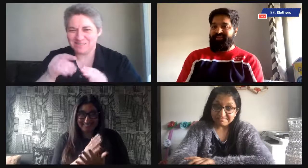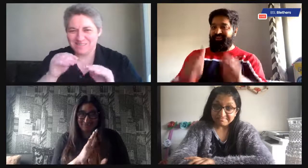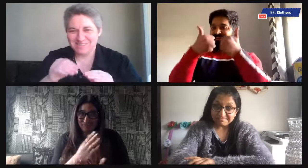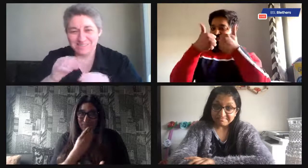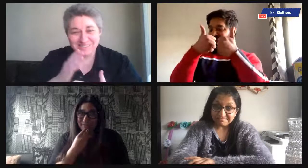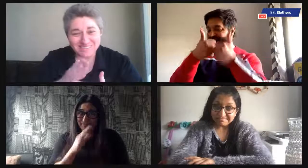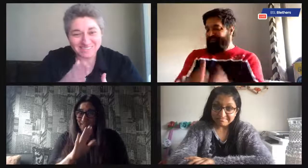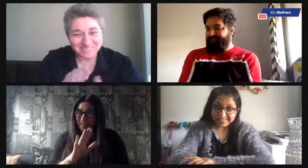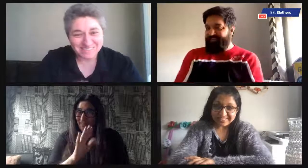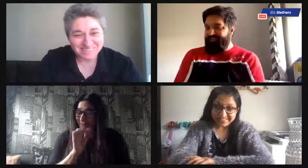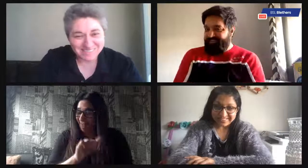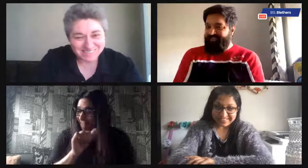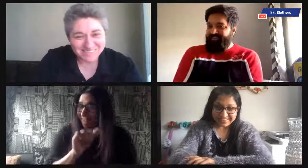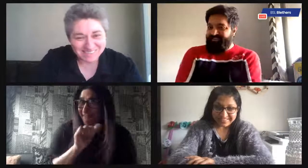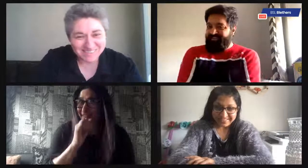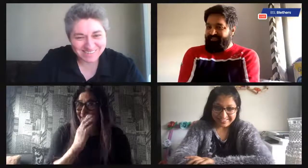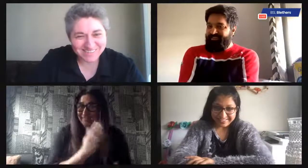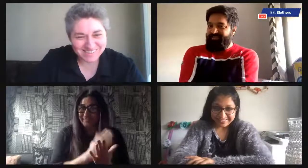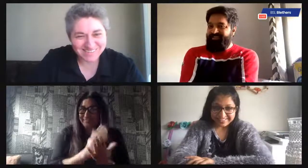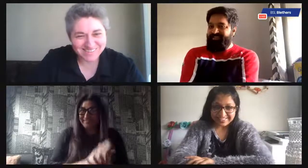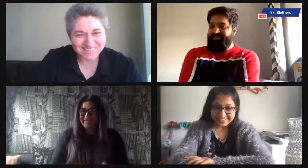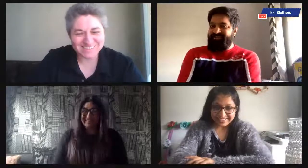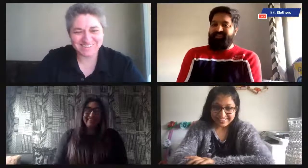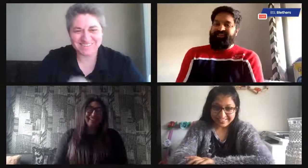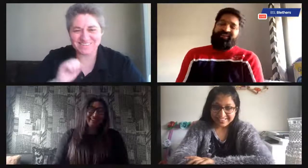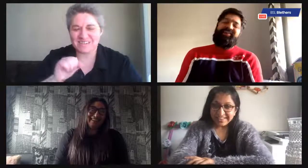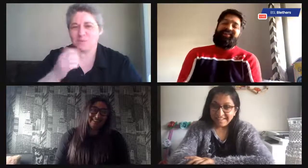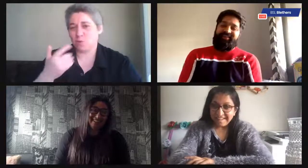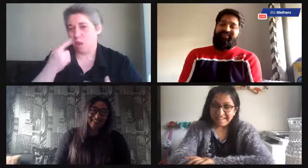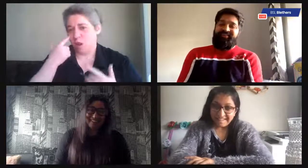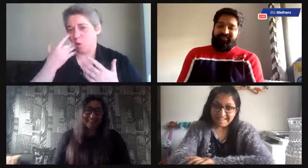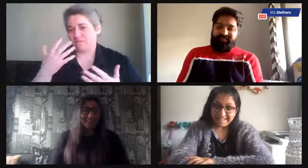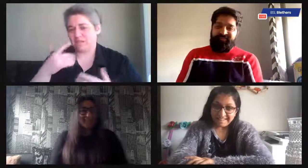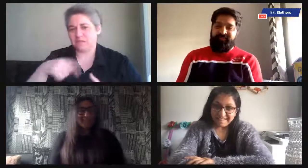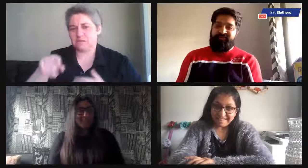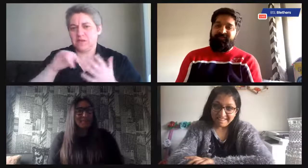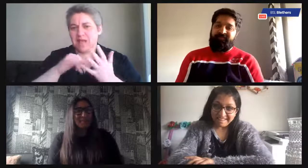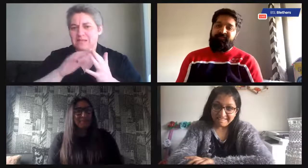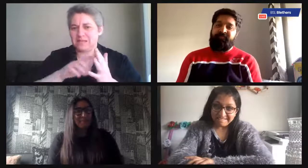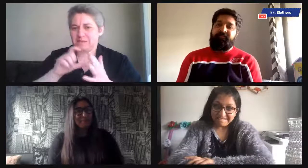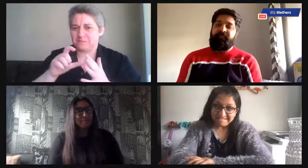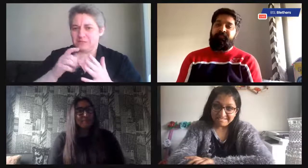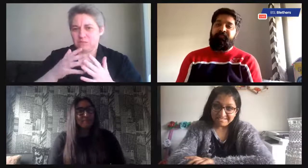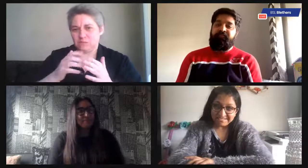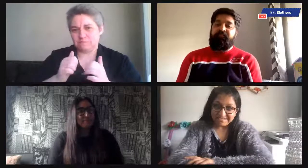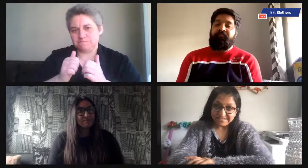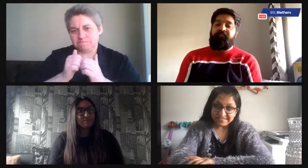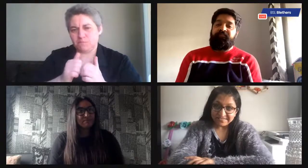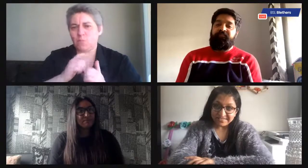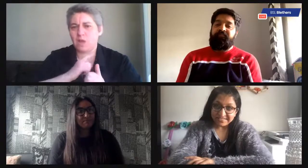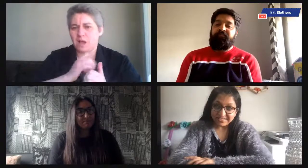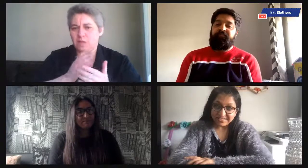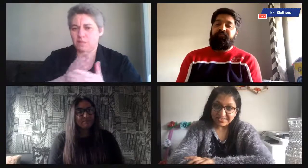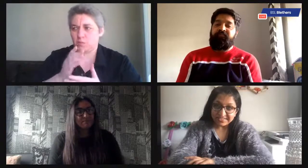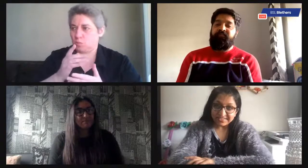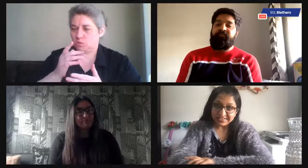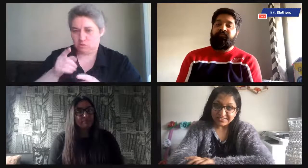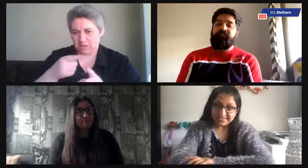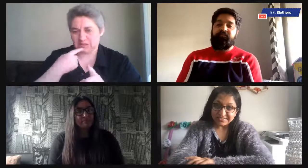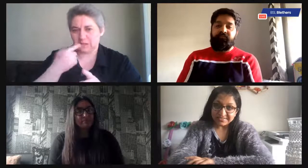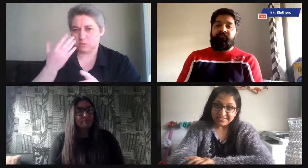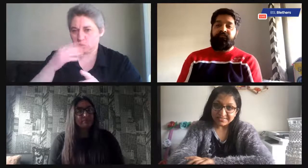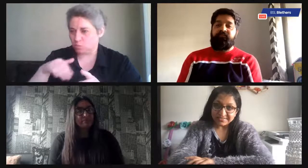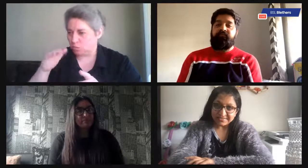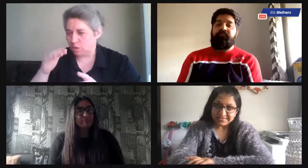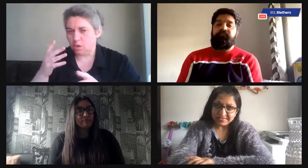So you can teach all of us IT. Oh, and Tasman saying it's so useful having Tauseeb there to help us. Well,